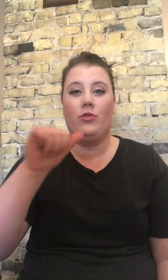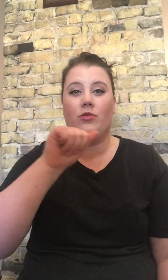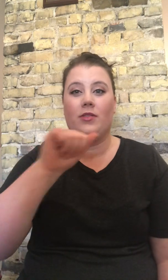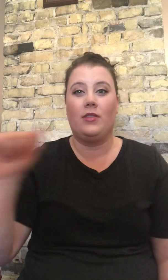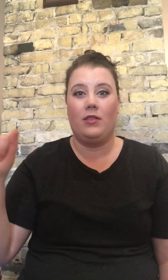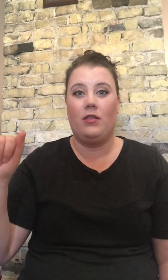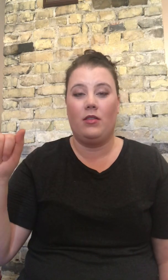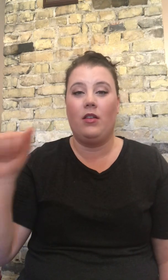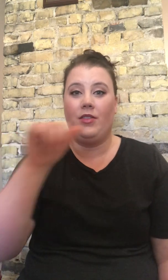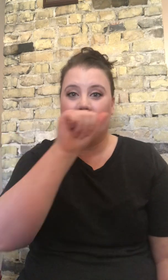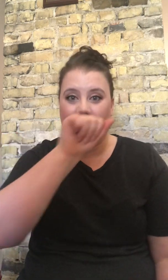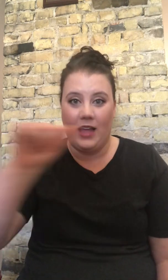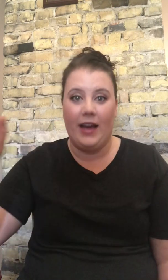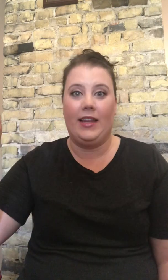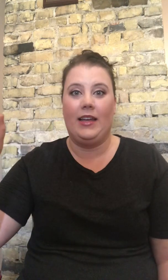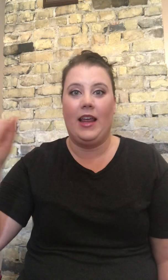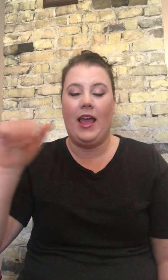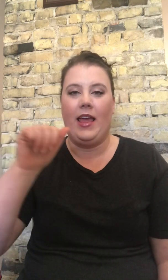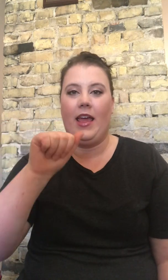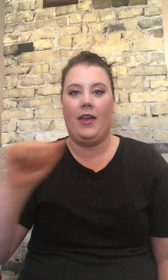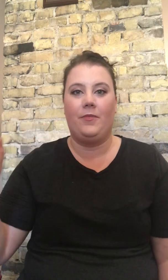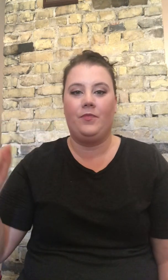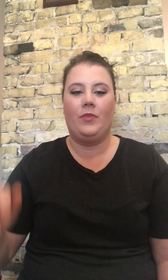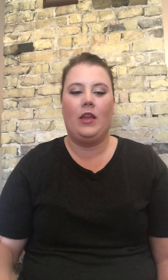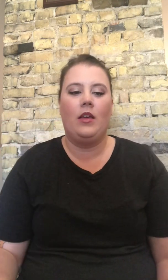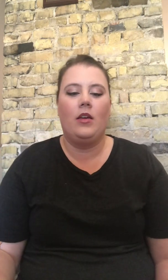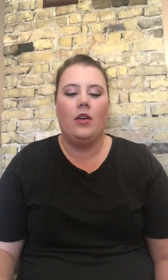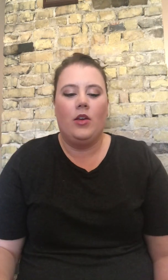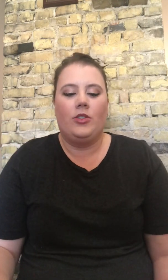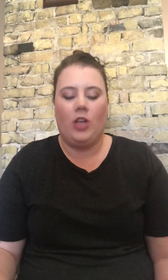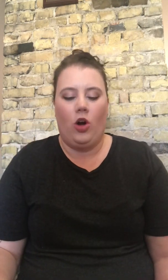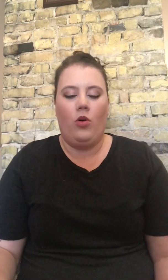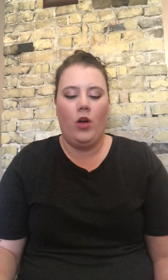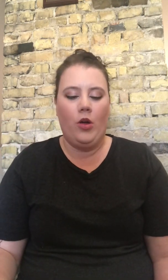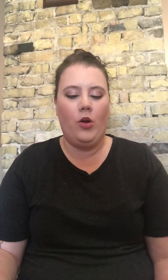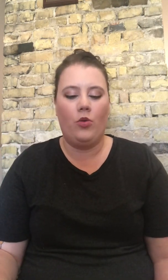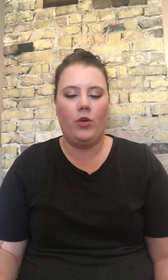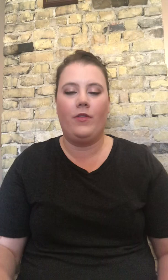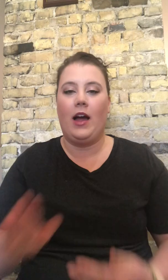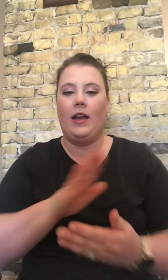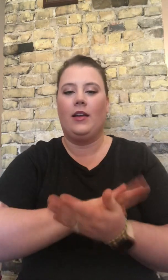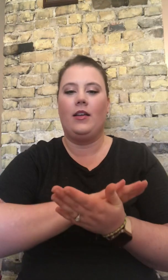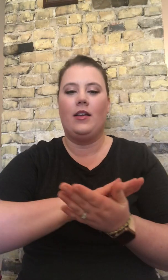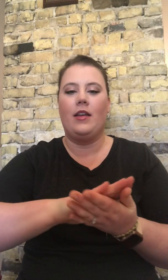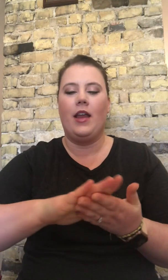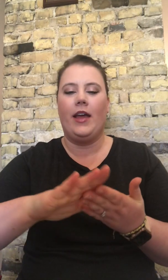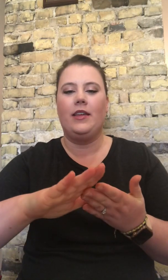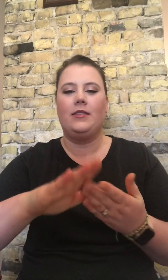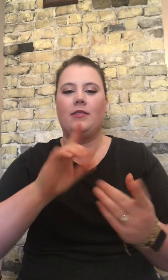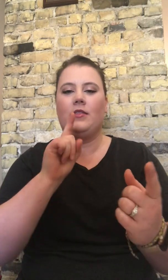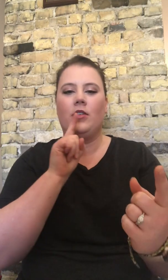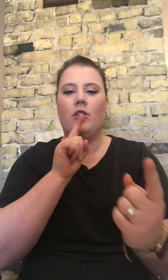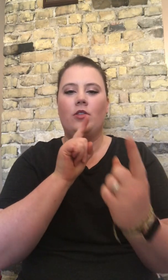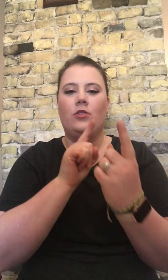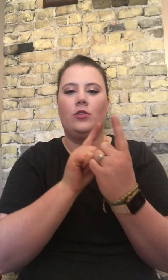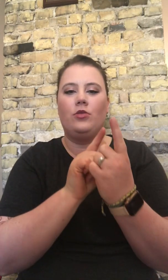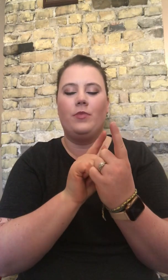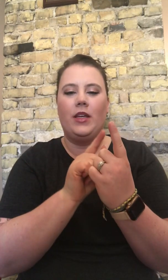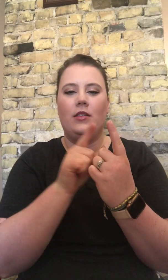use the sliding AA. So we've got nice to